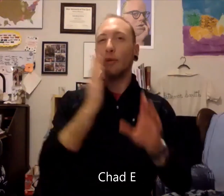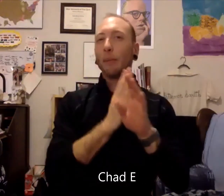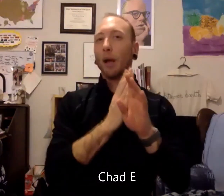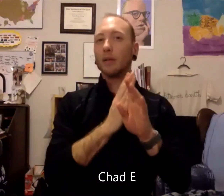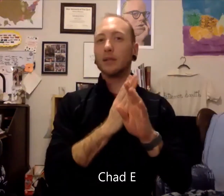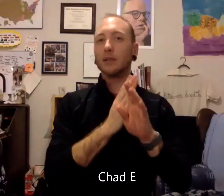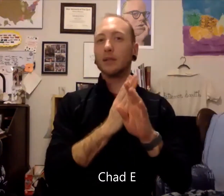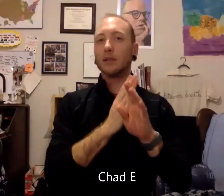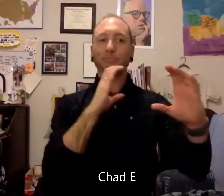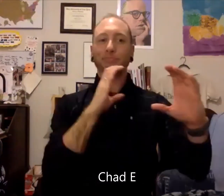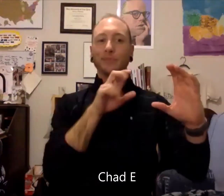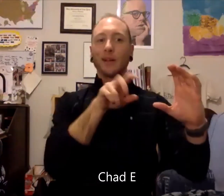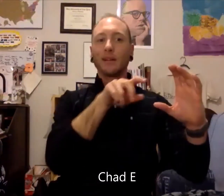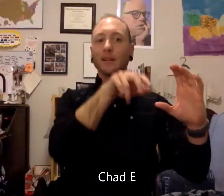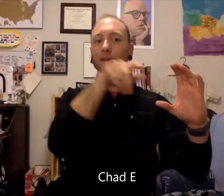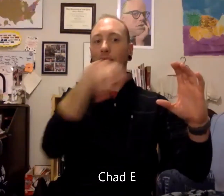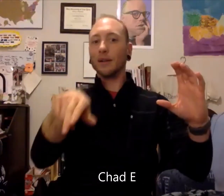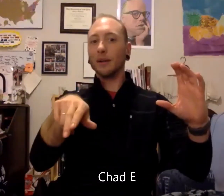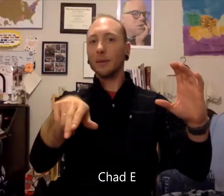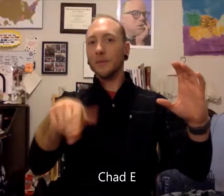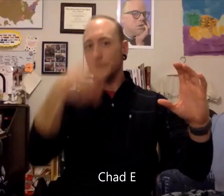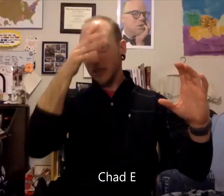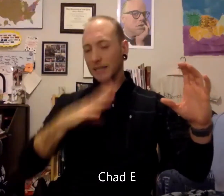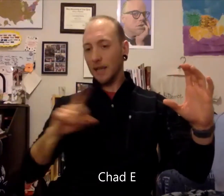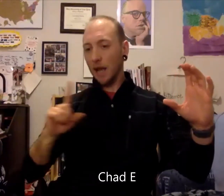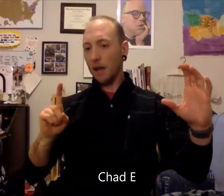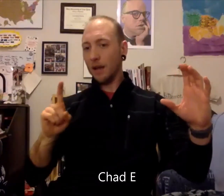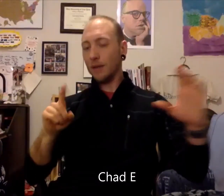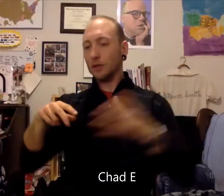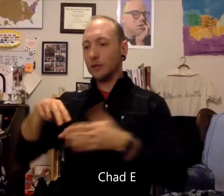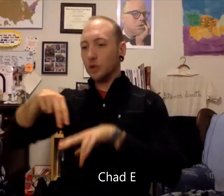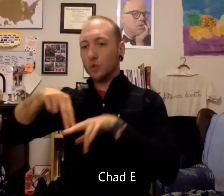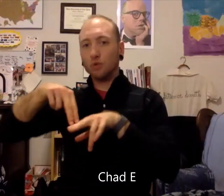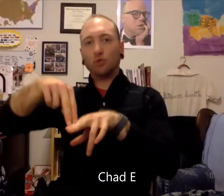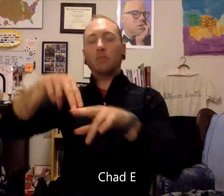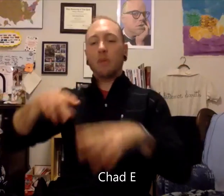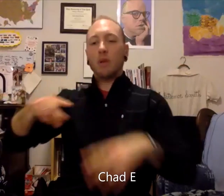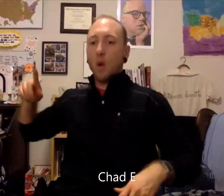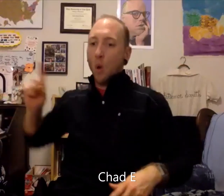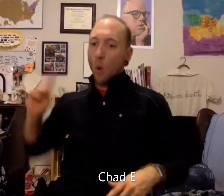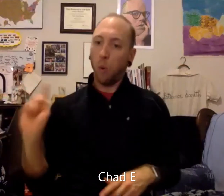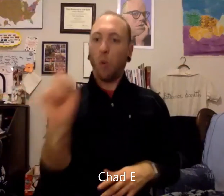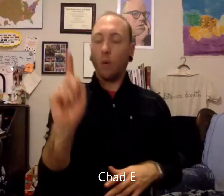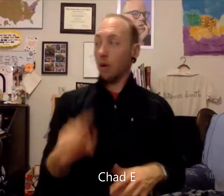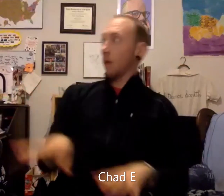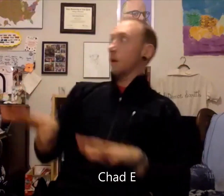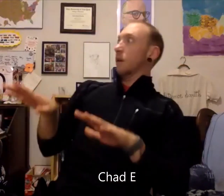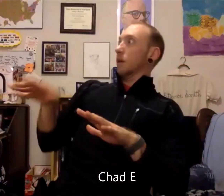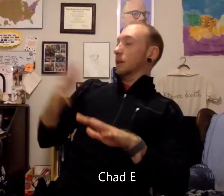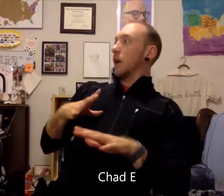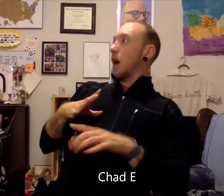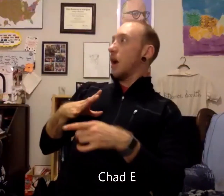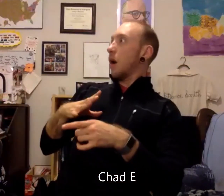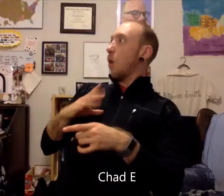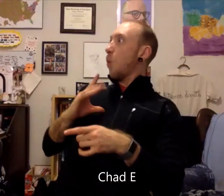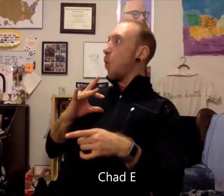guy came zooming down the sidewalk on his skateboard. And I just saw this guy. I was like, man, he's the coolest guy I ever saw. And I had a class with him. We wound